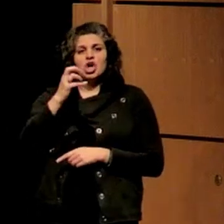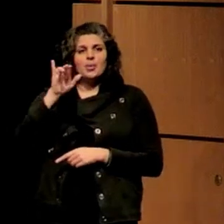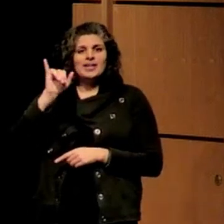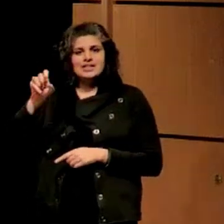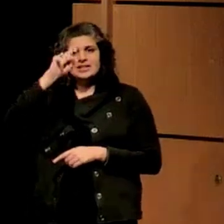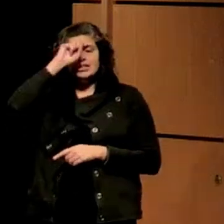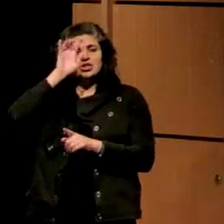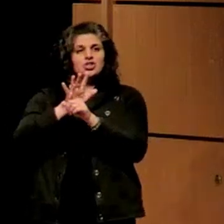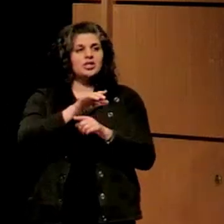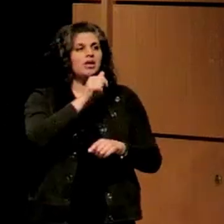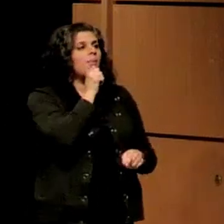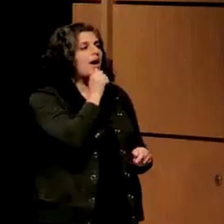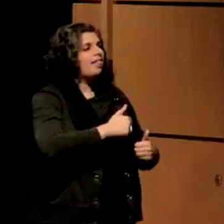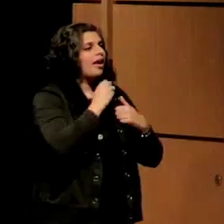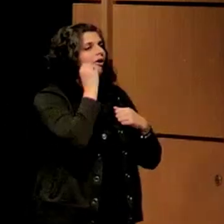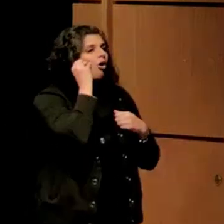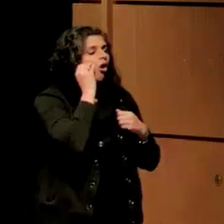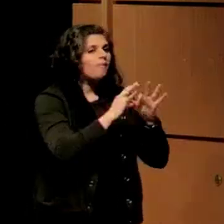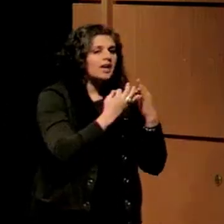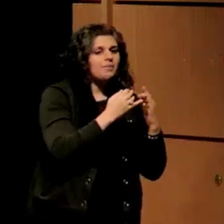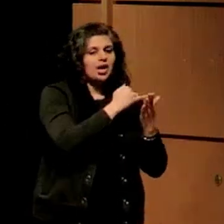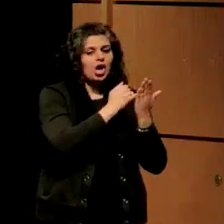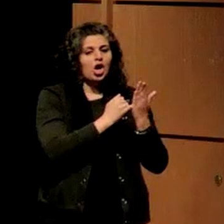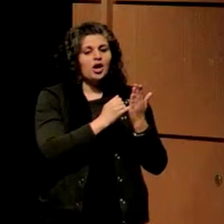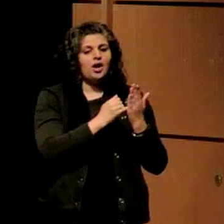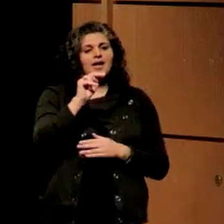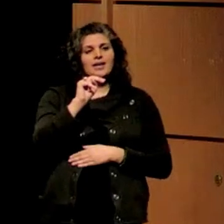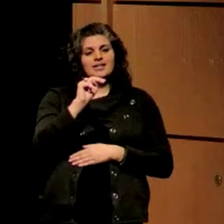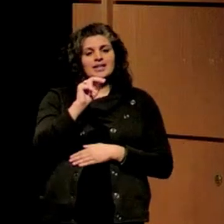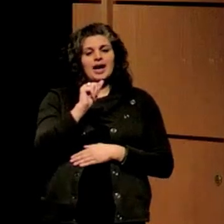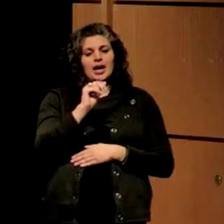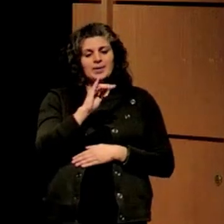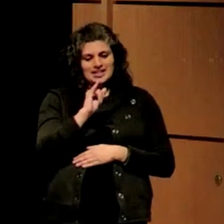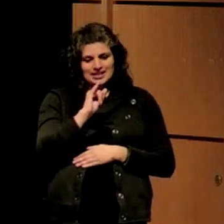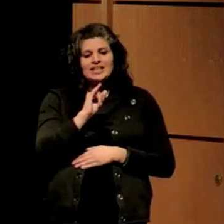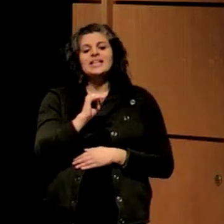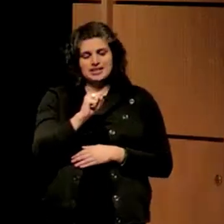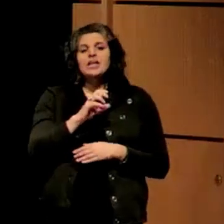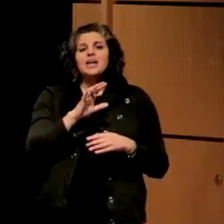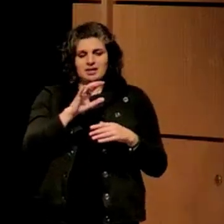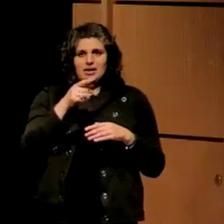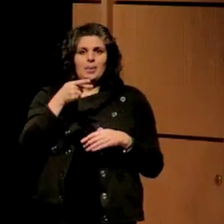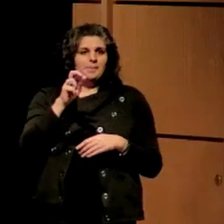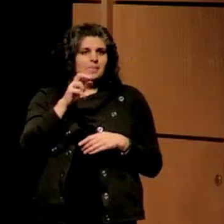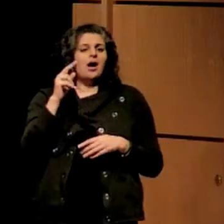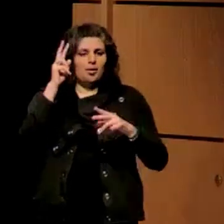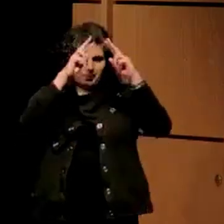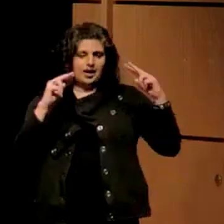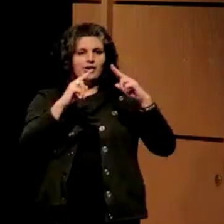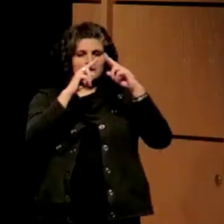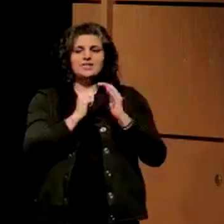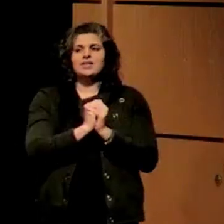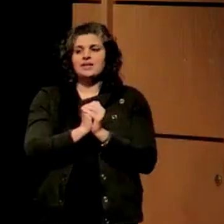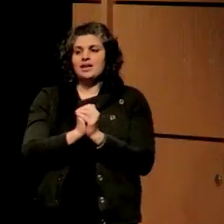Private Lives, Home, and Family in the Art of the Nabi, Paris, 1889 to 1900, and